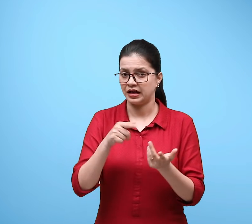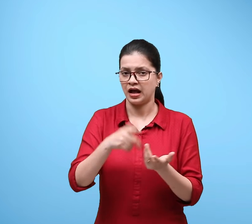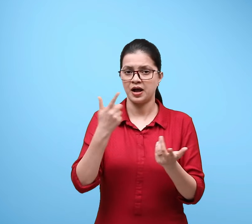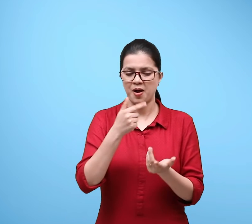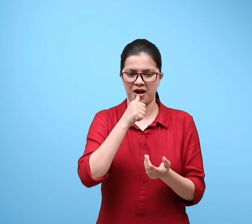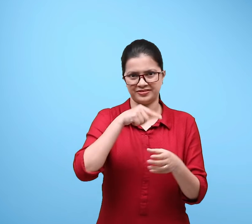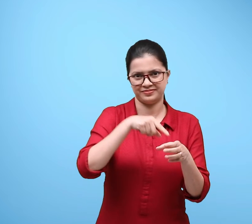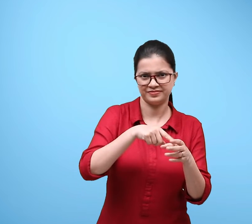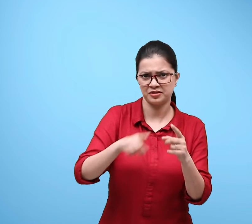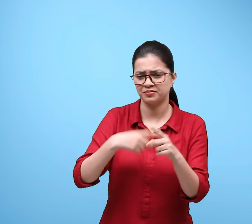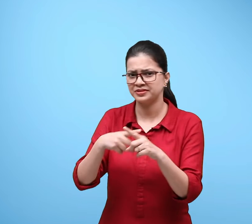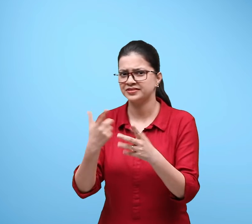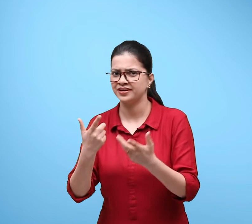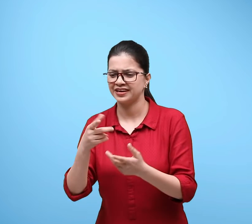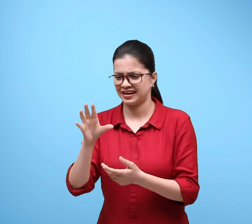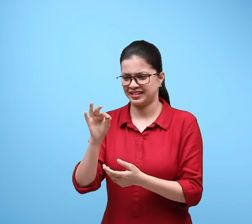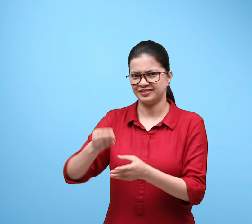water or other liquids.